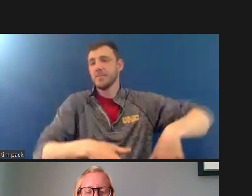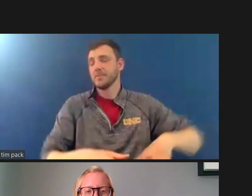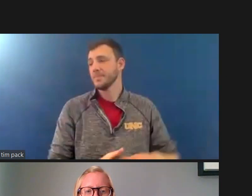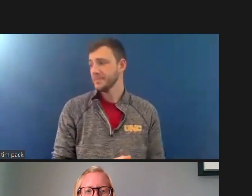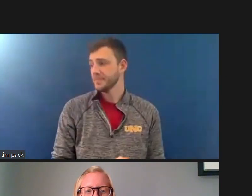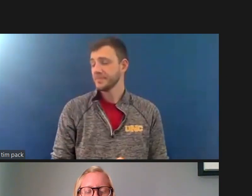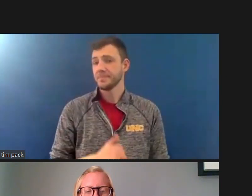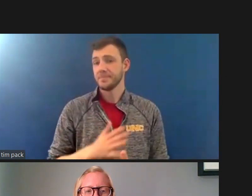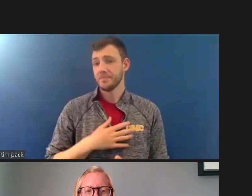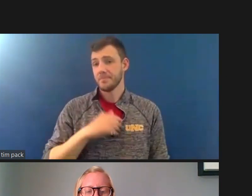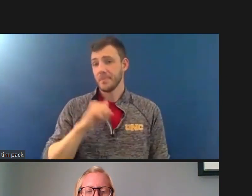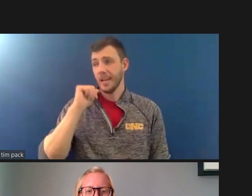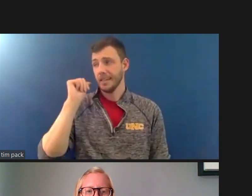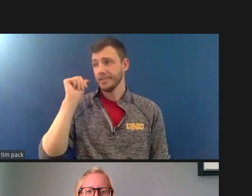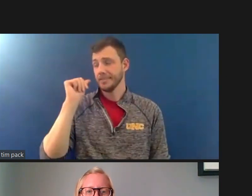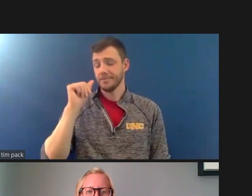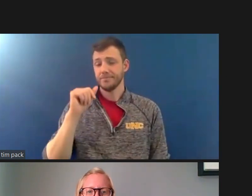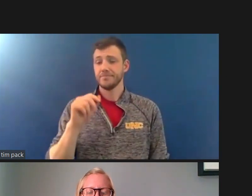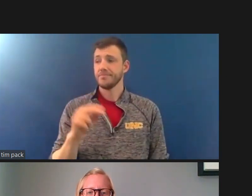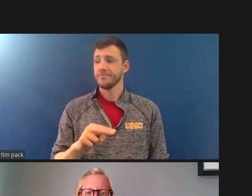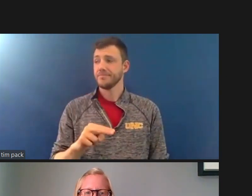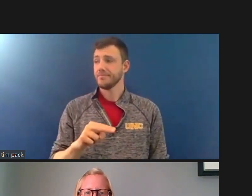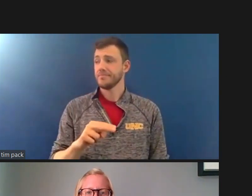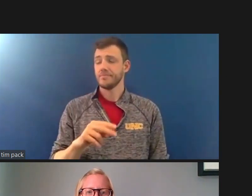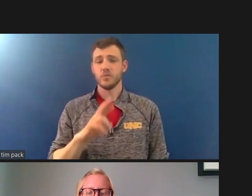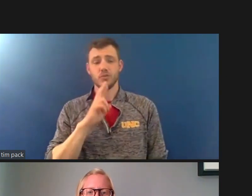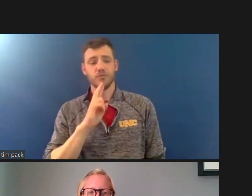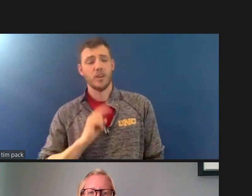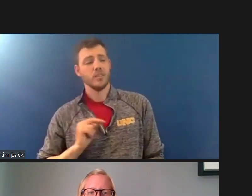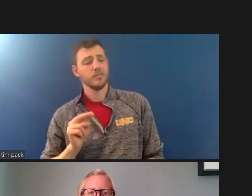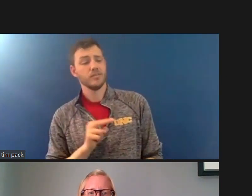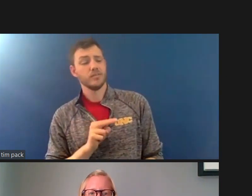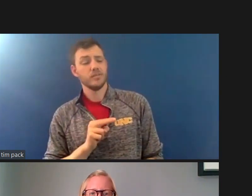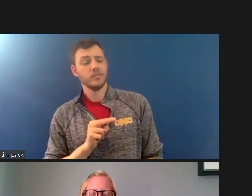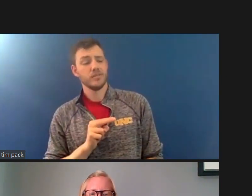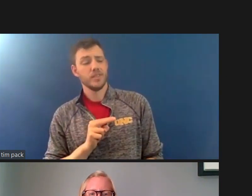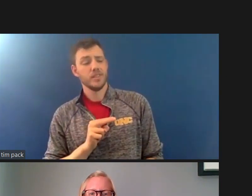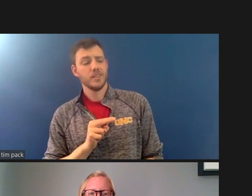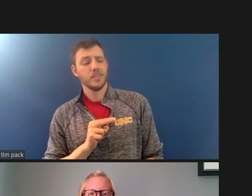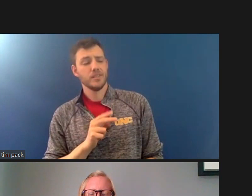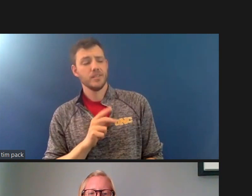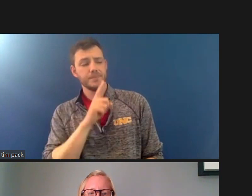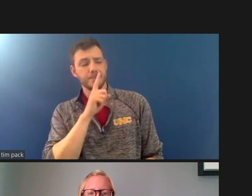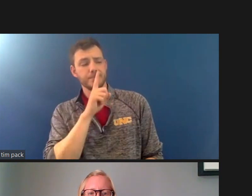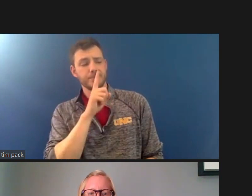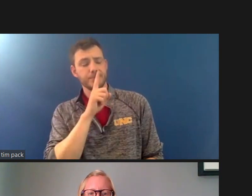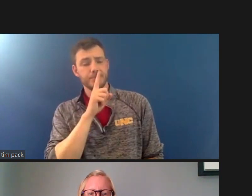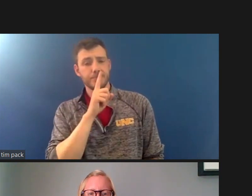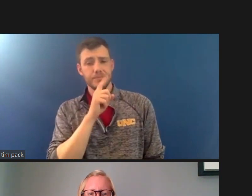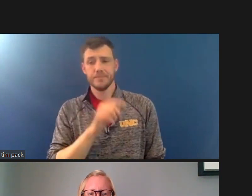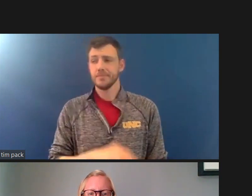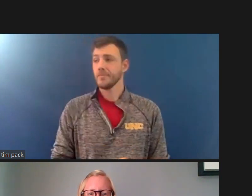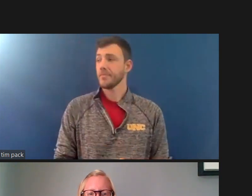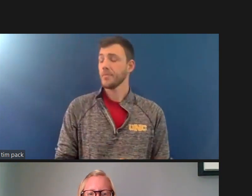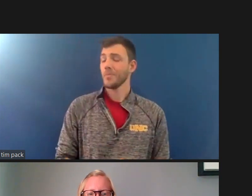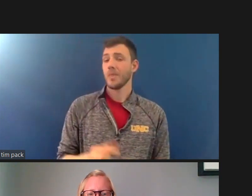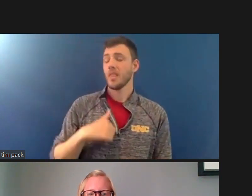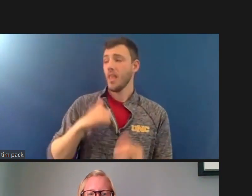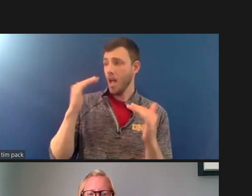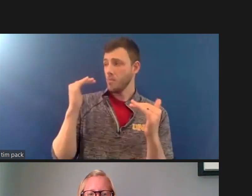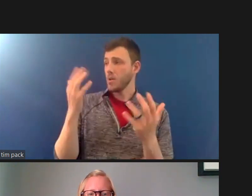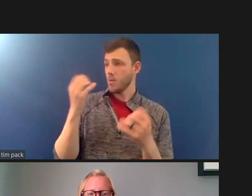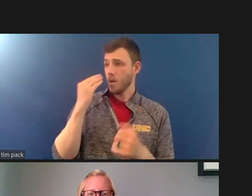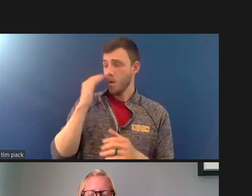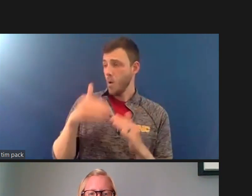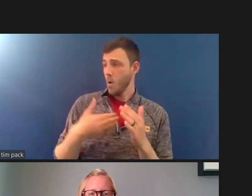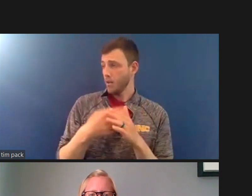"There." Ralph looked at him sidelong and said nothing. "I expect we'll want to know all their names," said the fat boy.